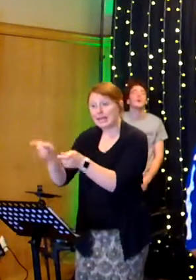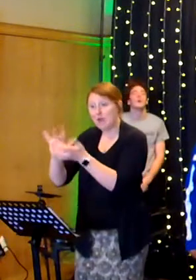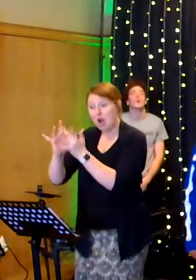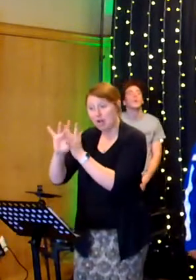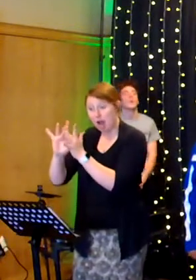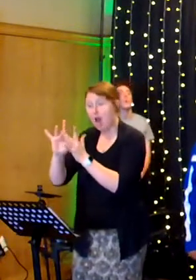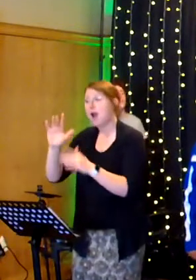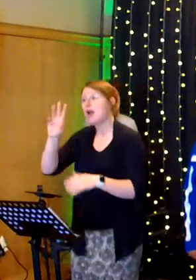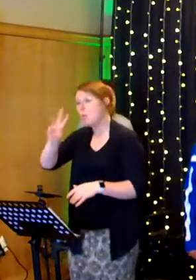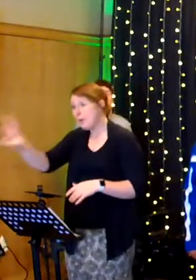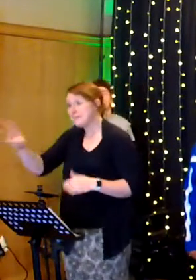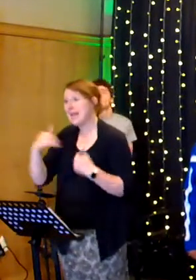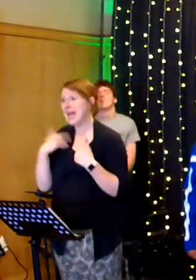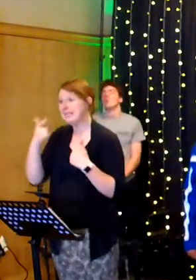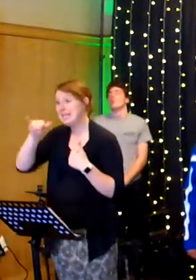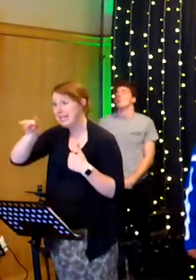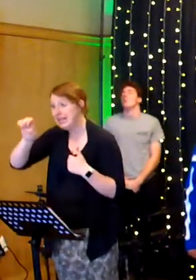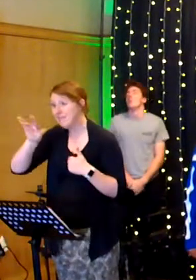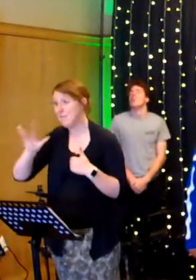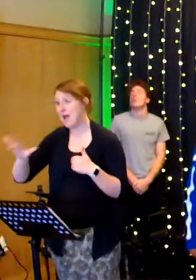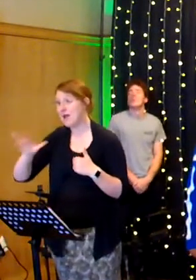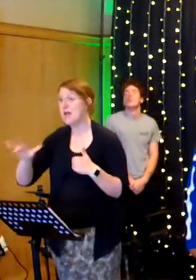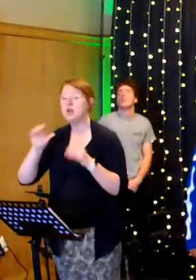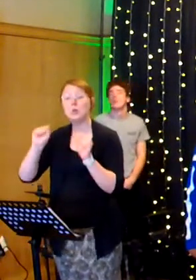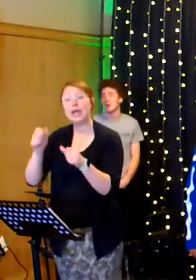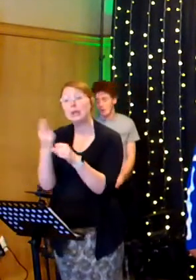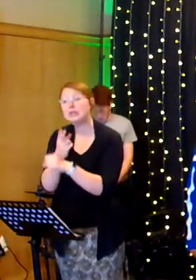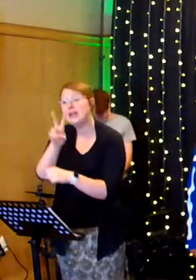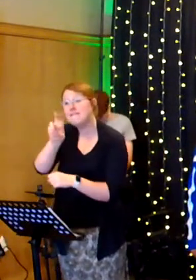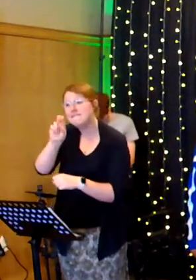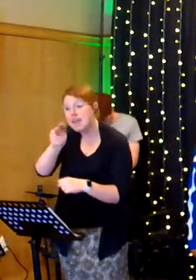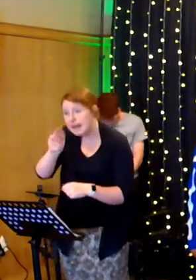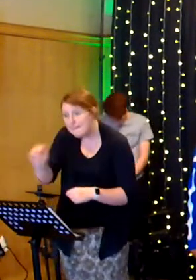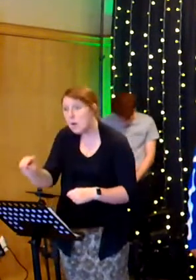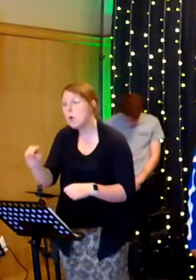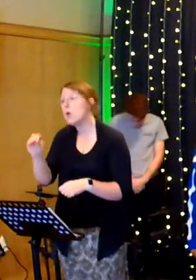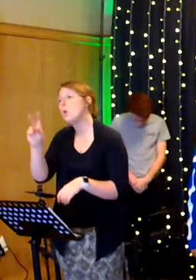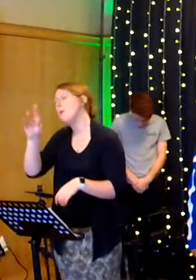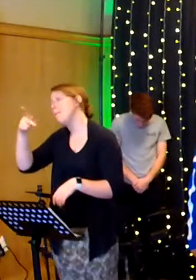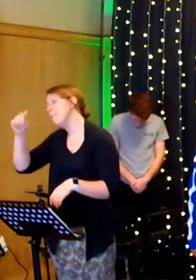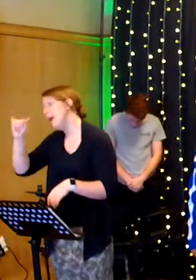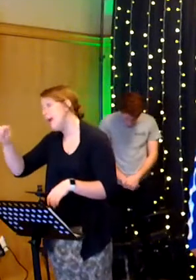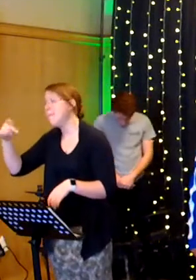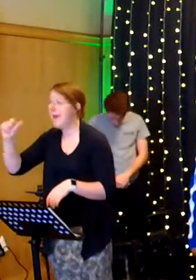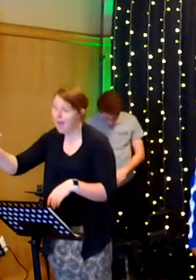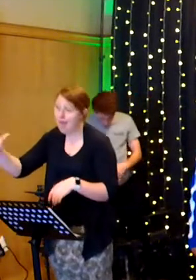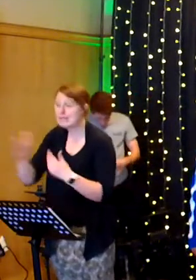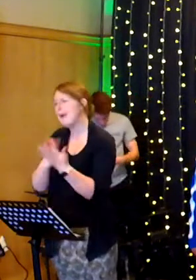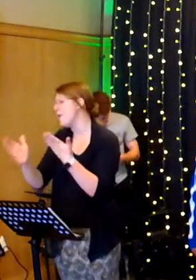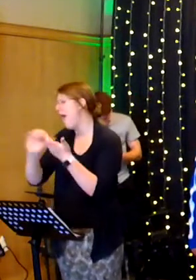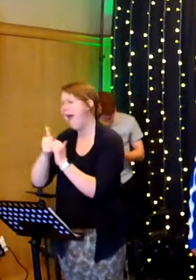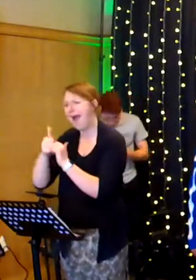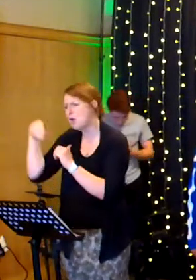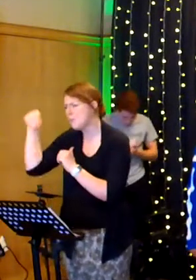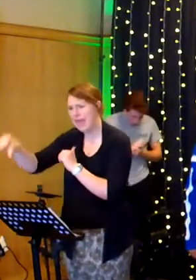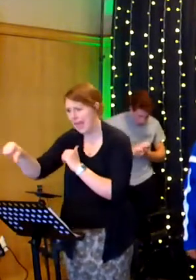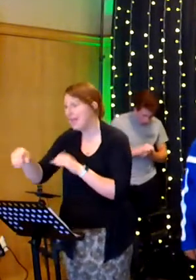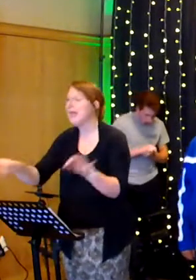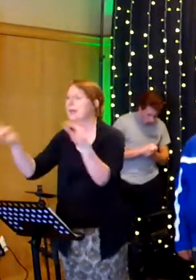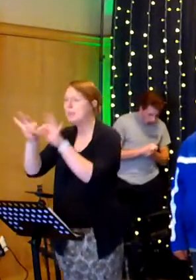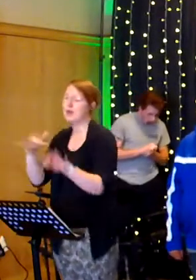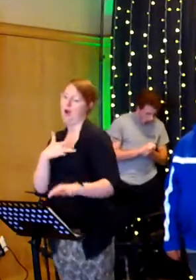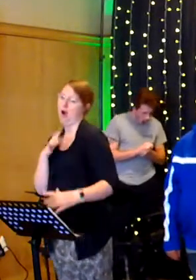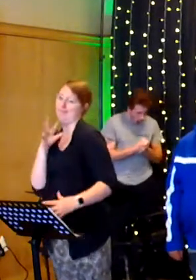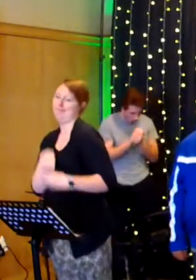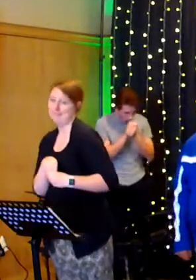can use PayPal or Venmo or other ways to give your money if you choose to. But it doesn't matter what the method is, what the vehicle is. It matters where your heart